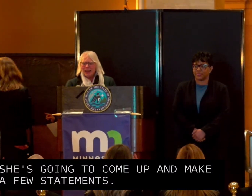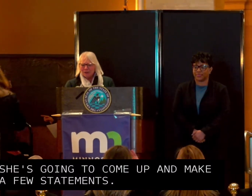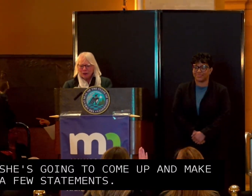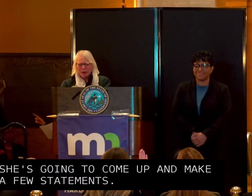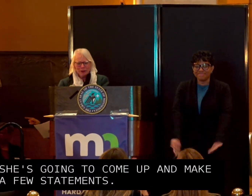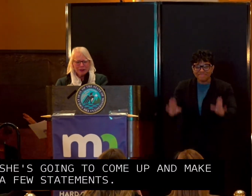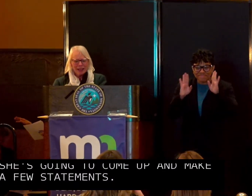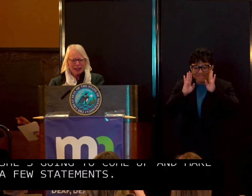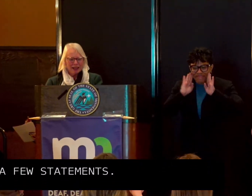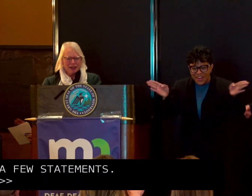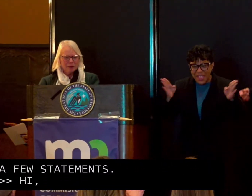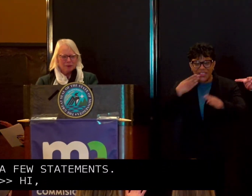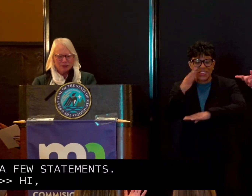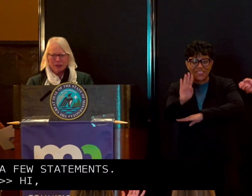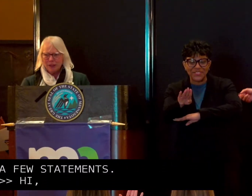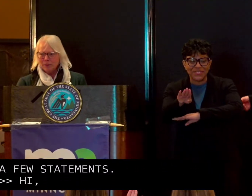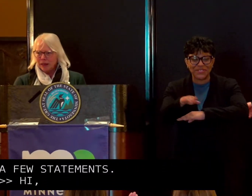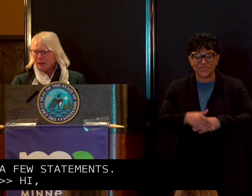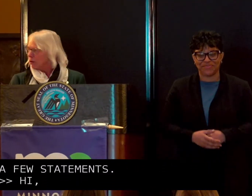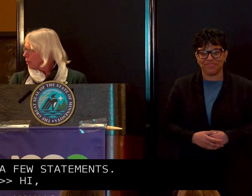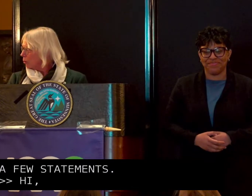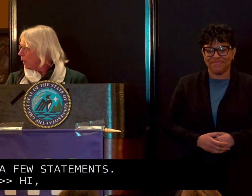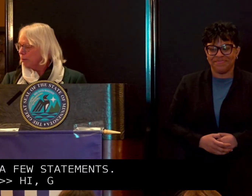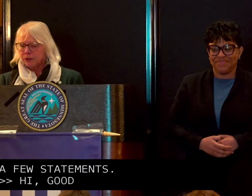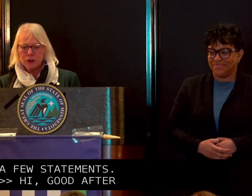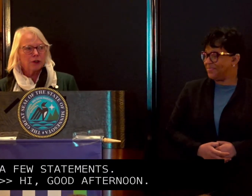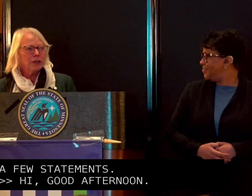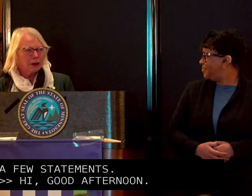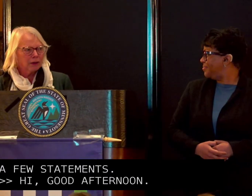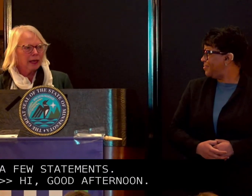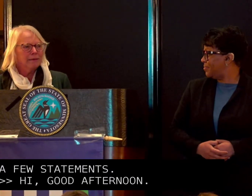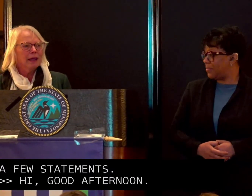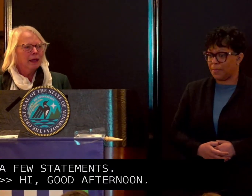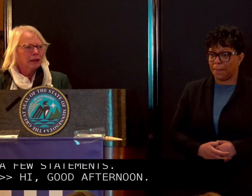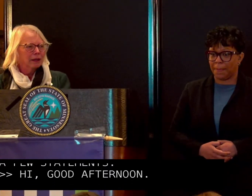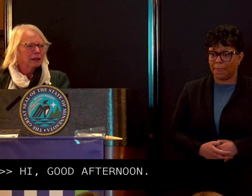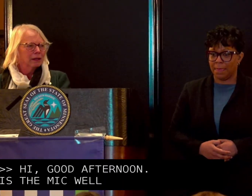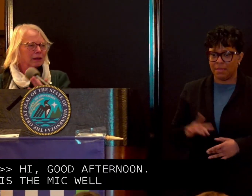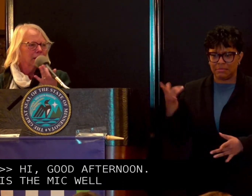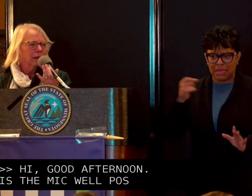Hi, good afternoon. Is the mic well positioned? Okay.